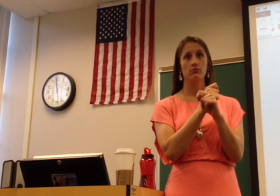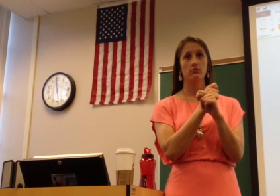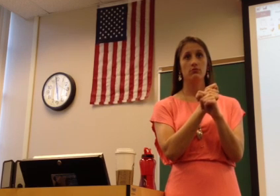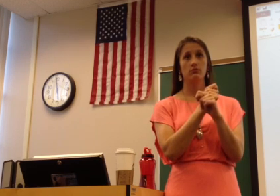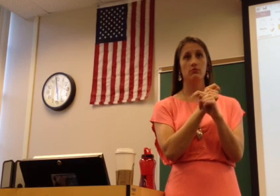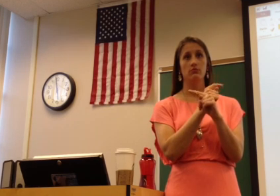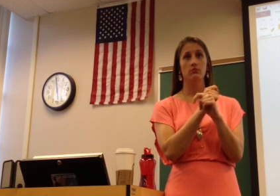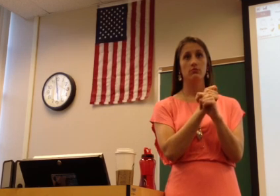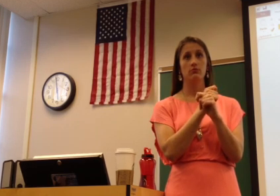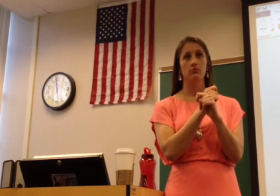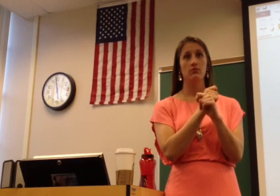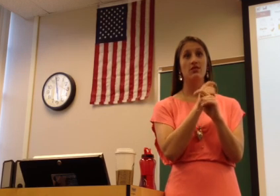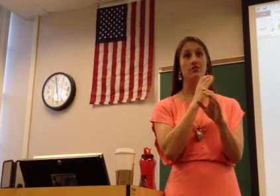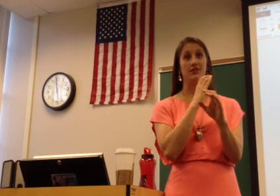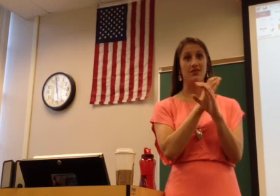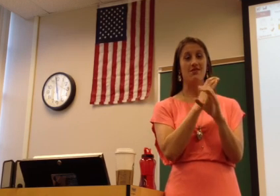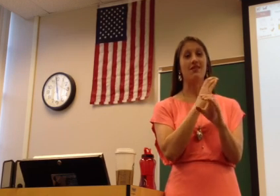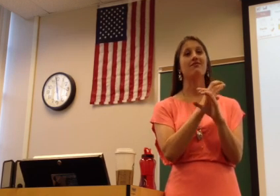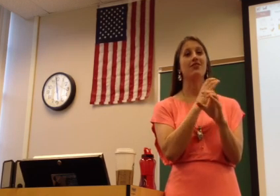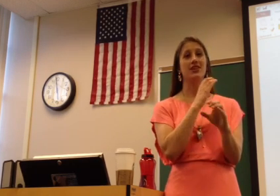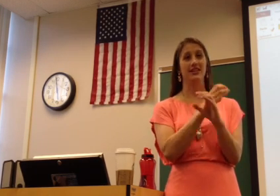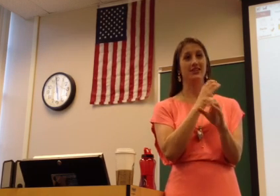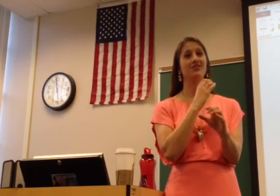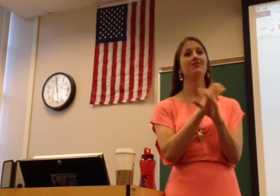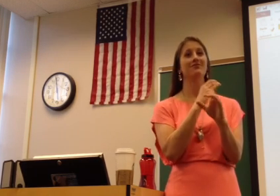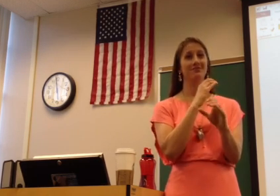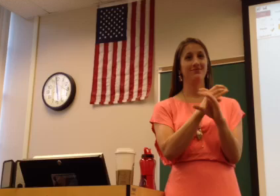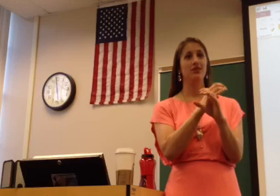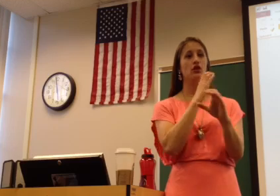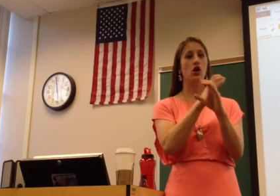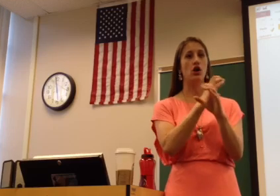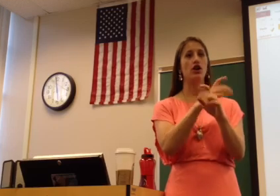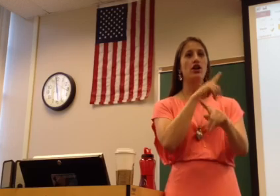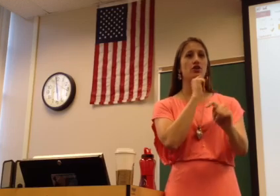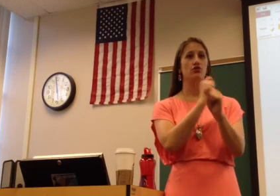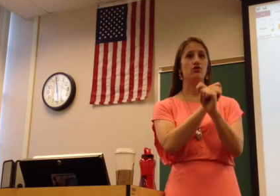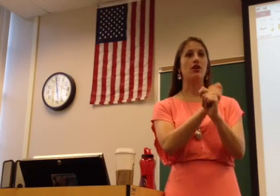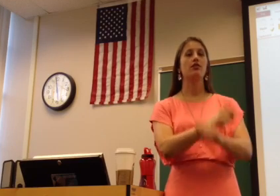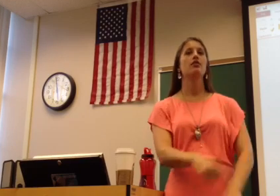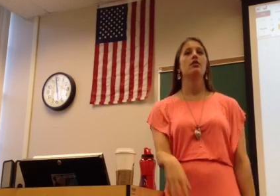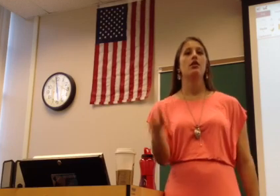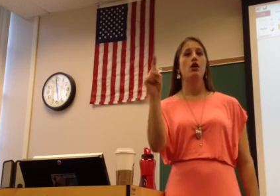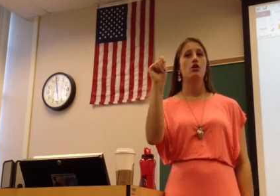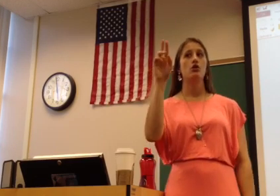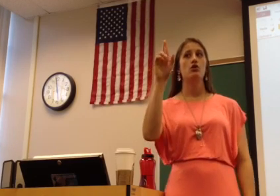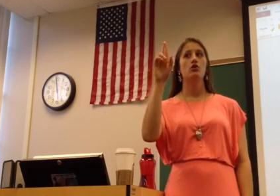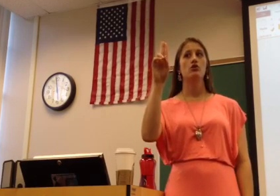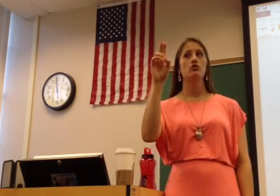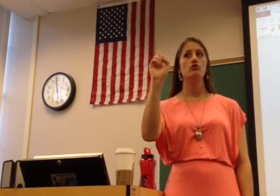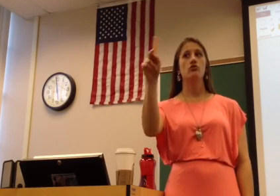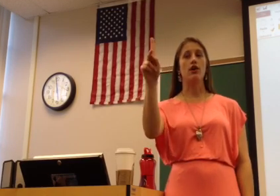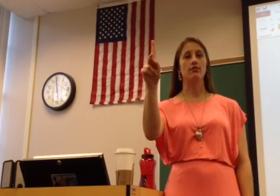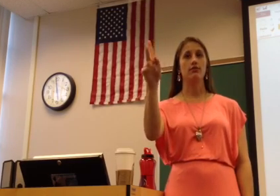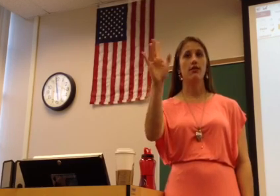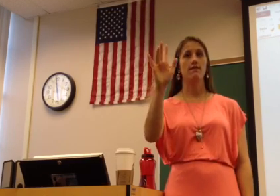I've seen car. You've seen car, very English. Car, truck. Truck, finger